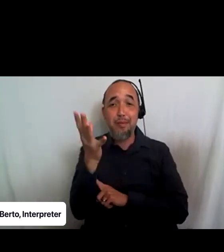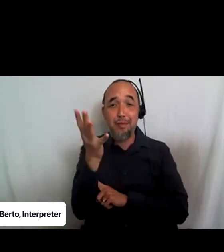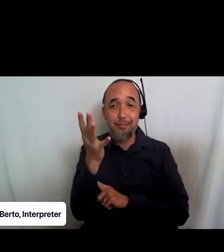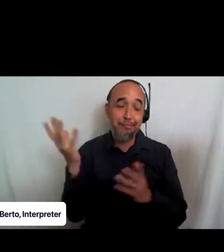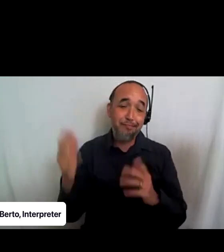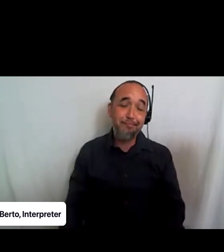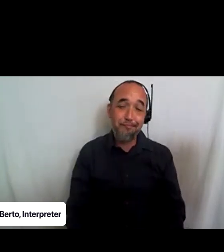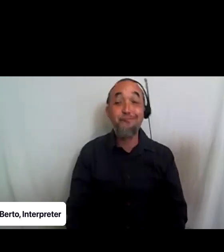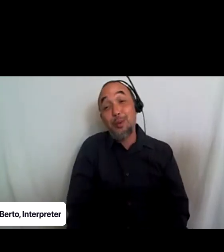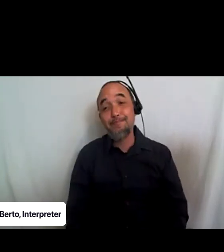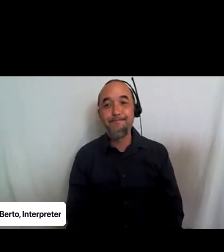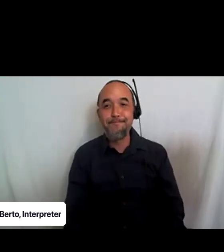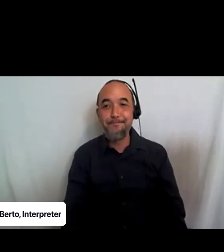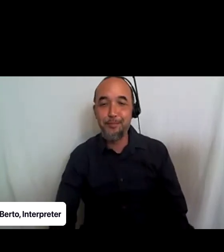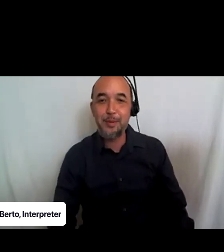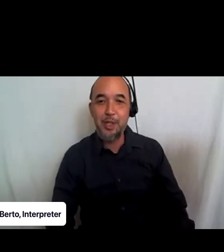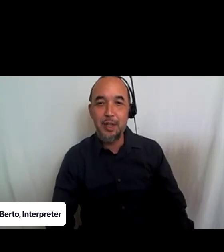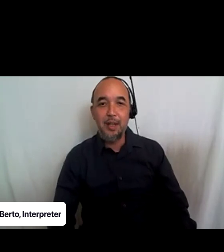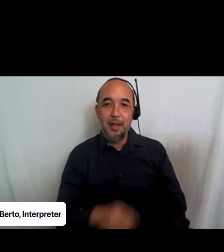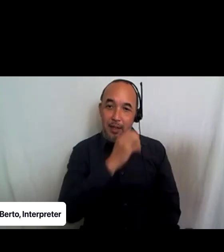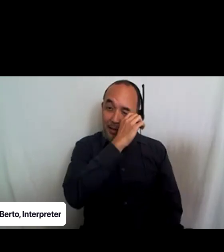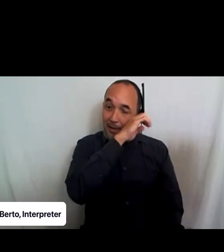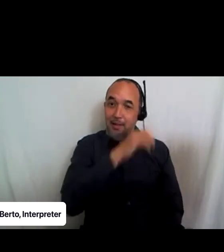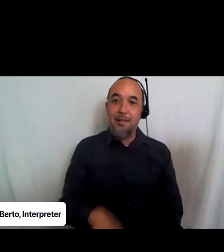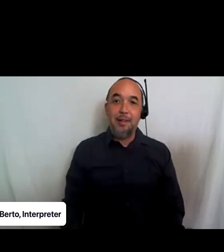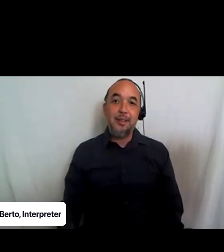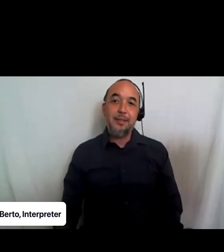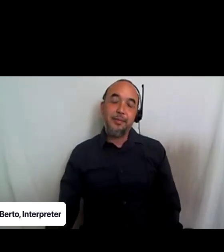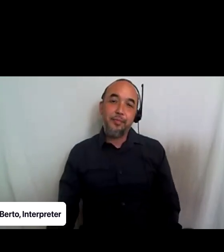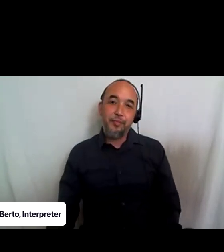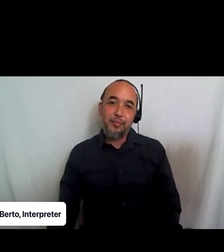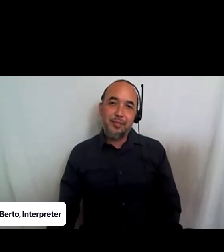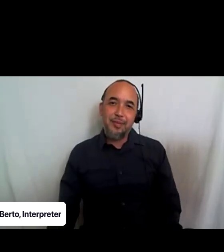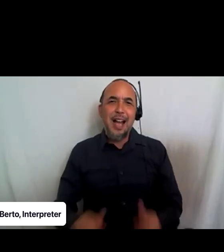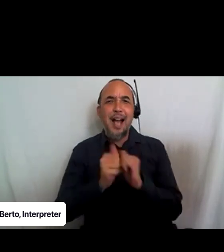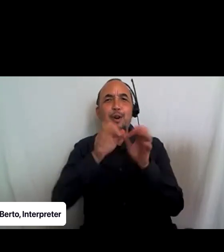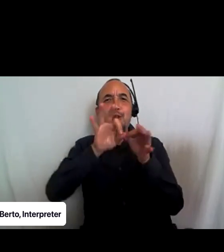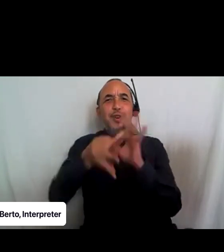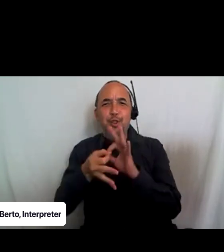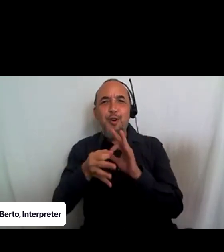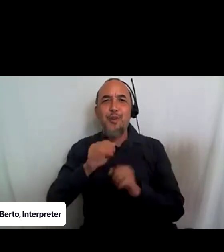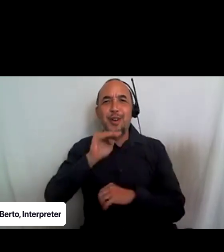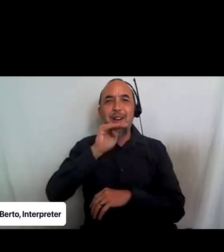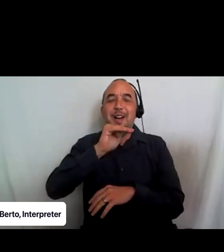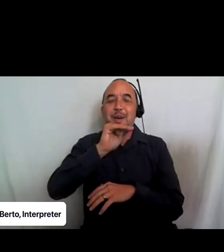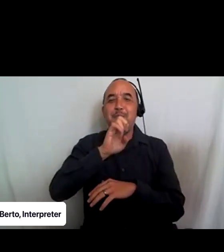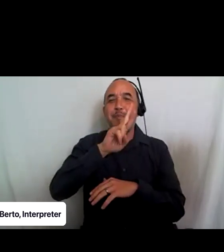We're going to melt. How did you interpret mermaid jizz, Berto? I really want to say.